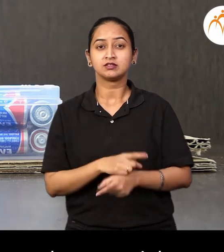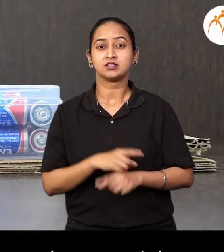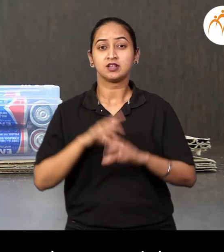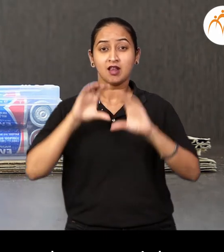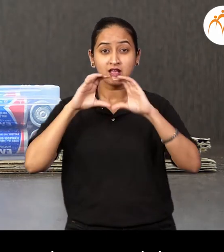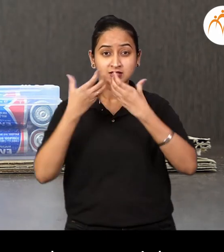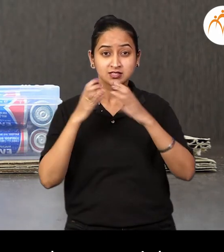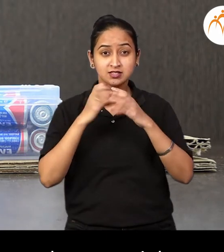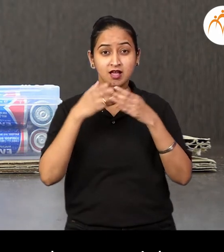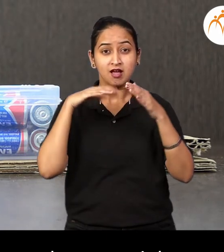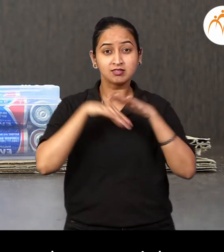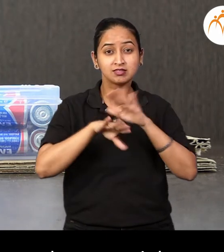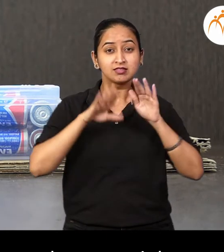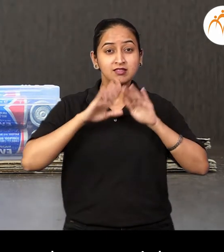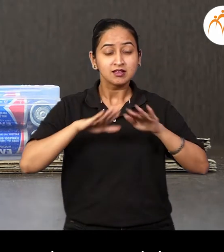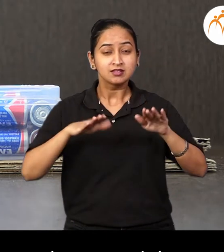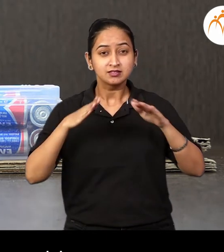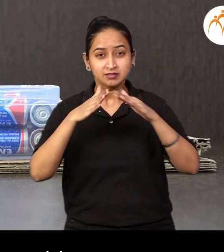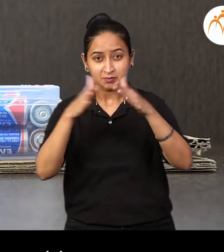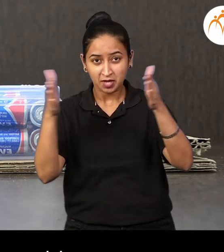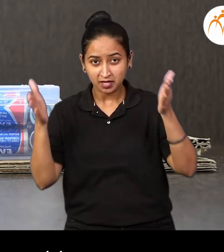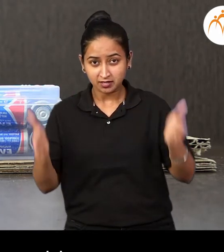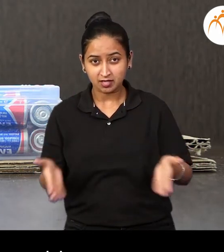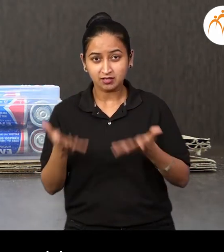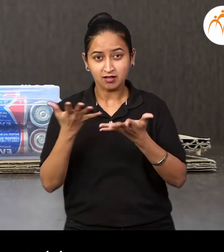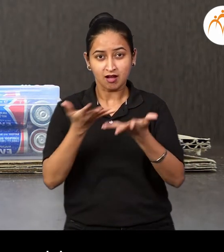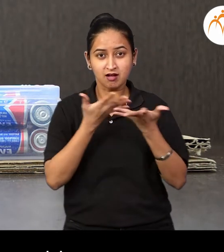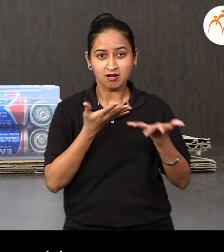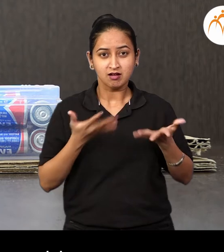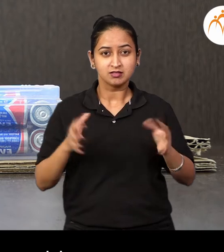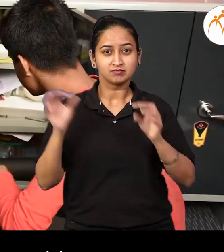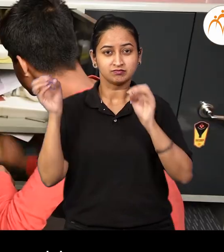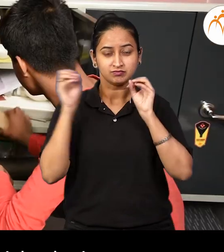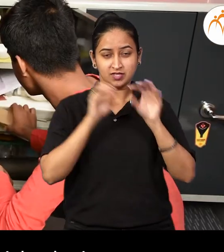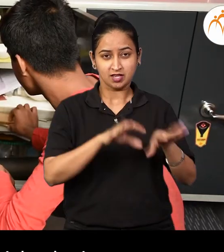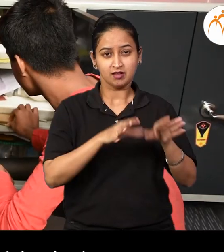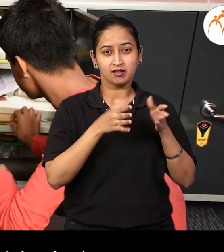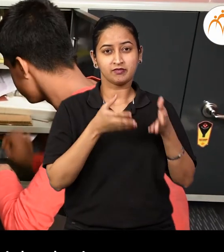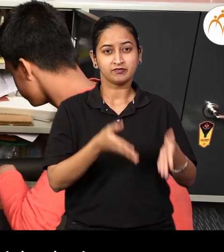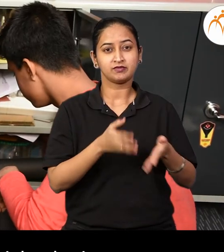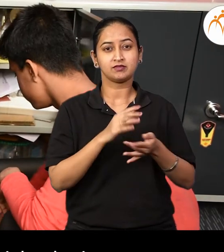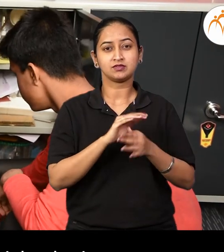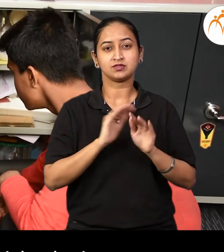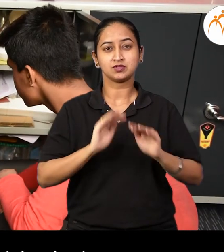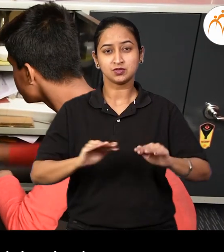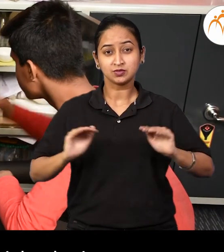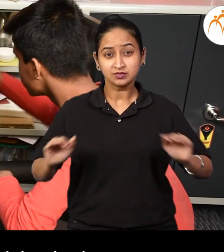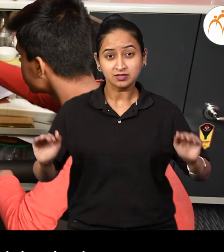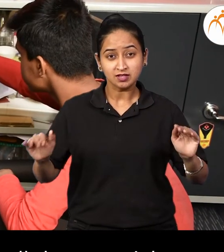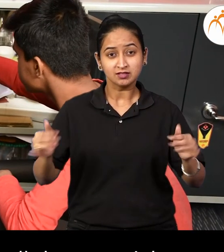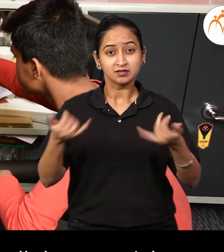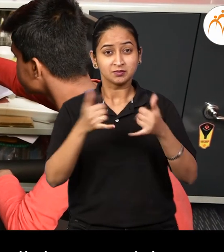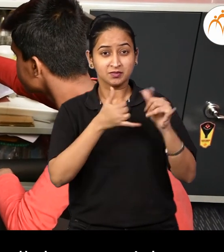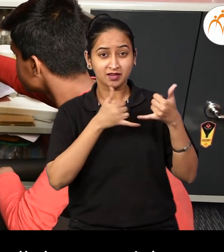takes out the material on the class table. When they finish playing,